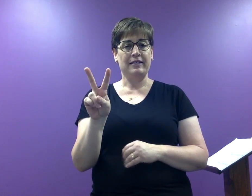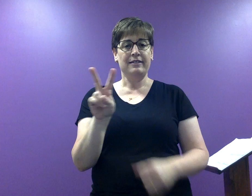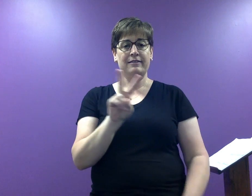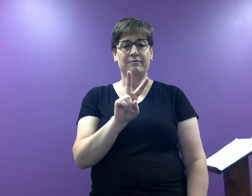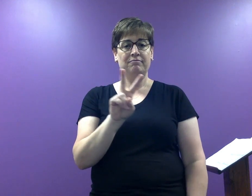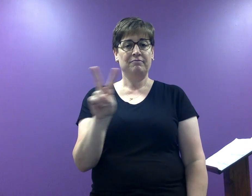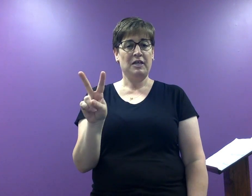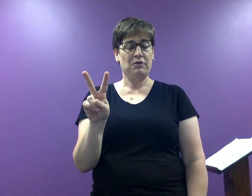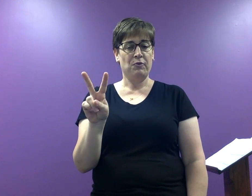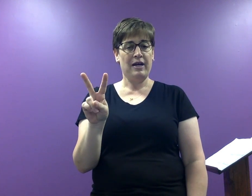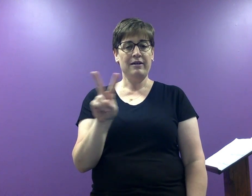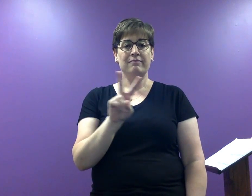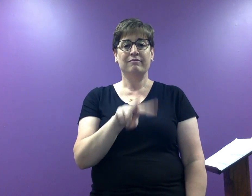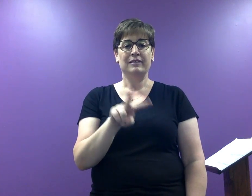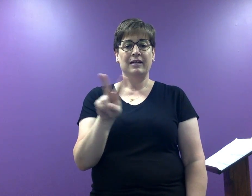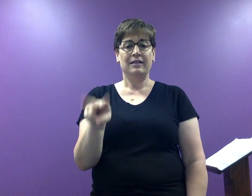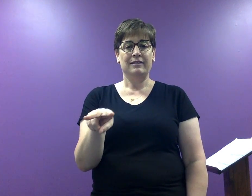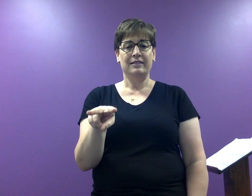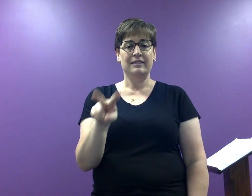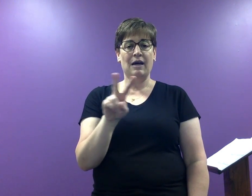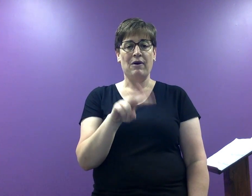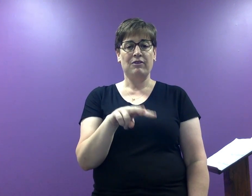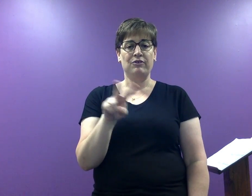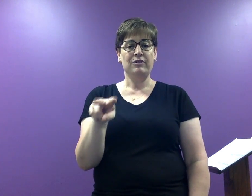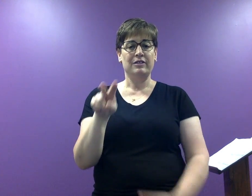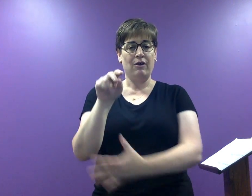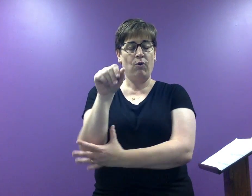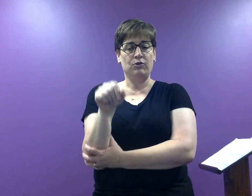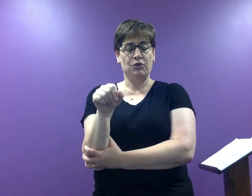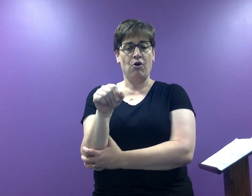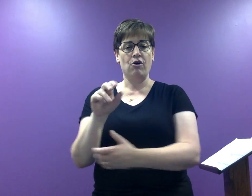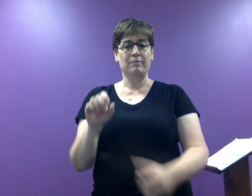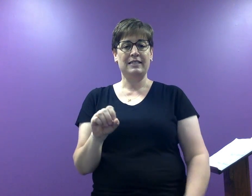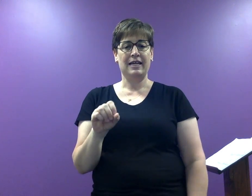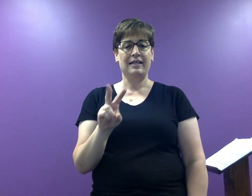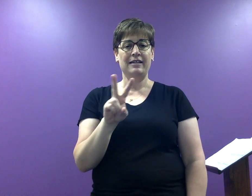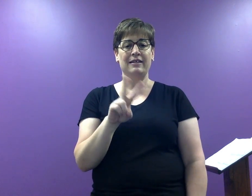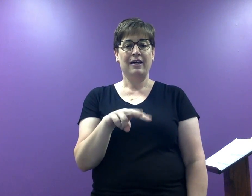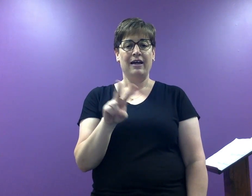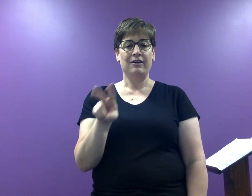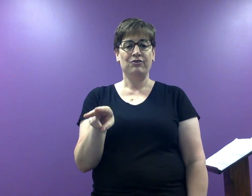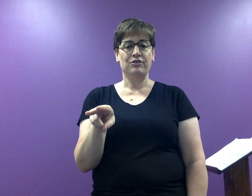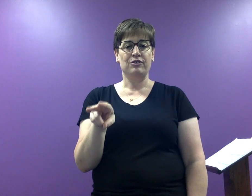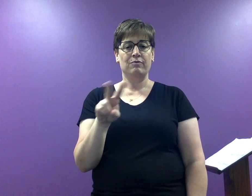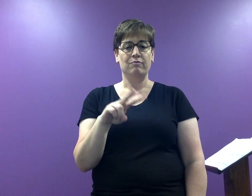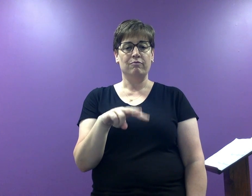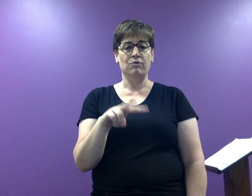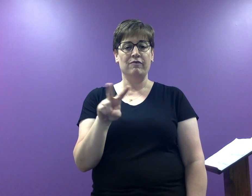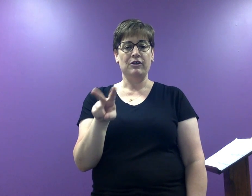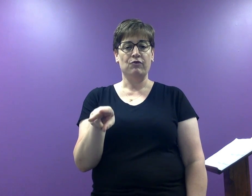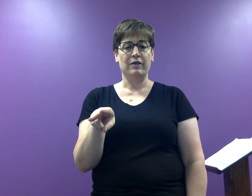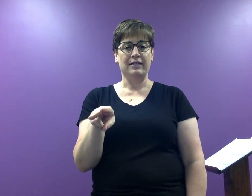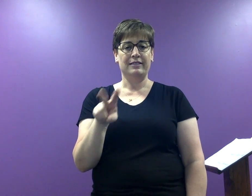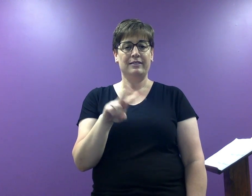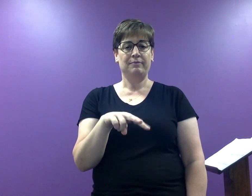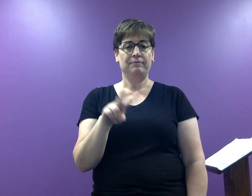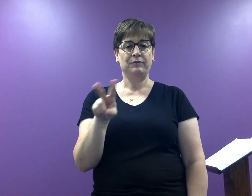this, either way. This is how I learned. It holds your arm steady, and you're just moving your wrist.